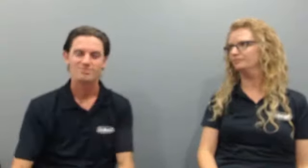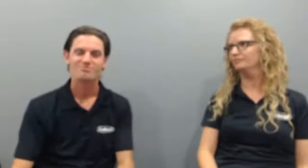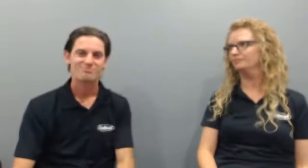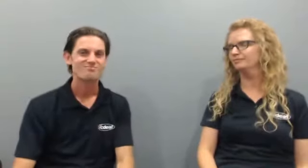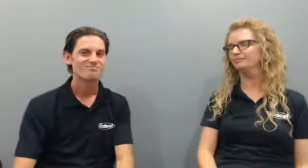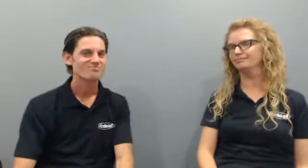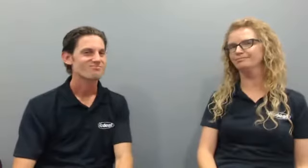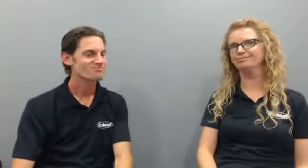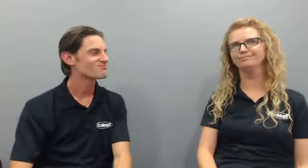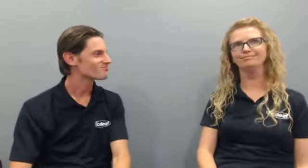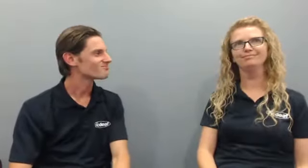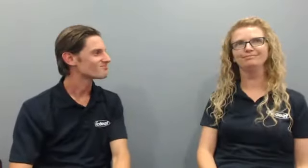be a bit creative.